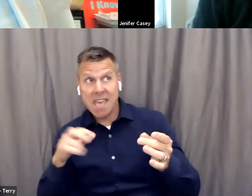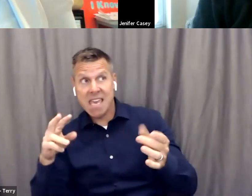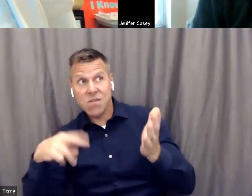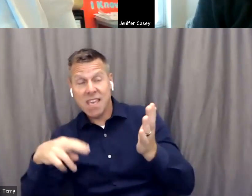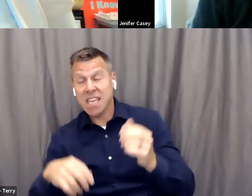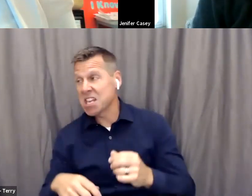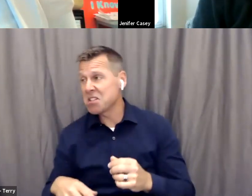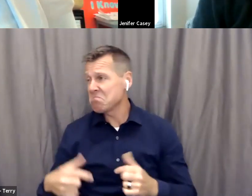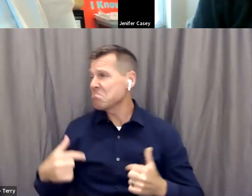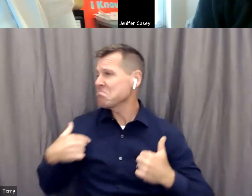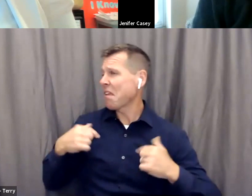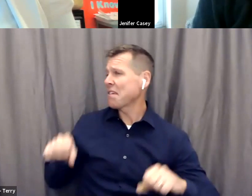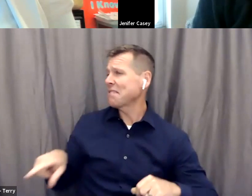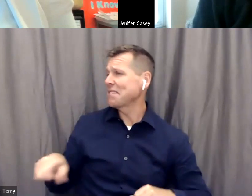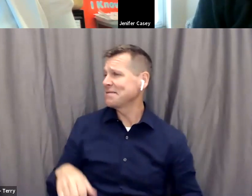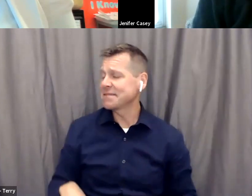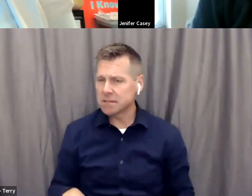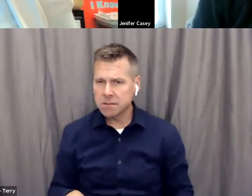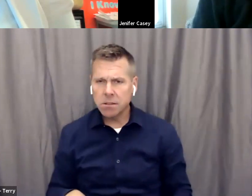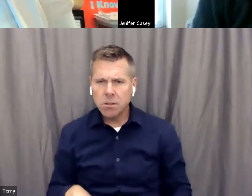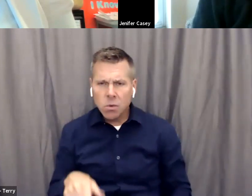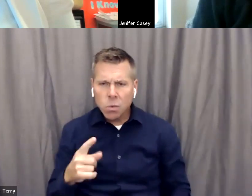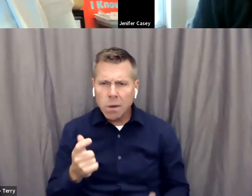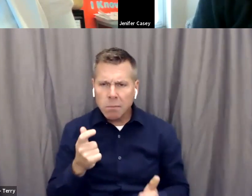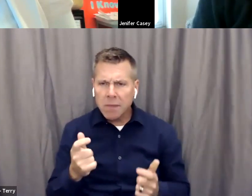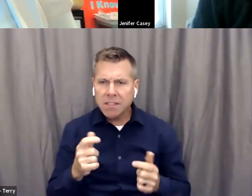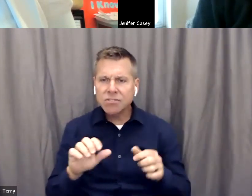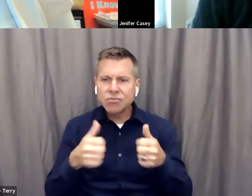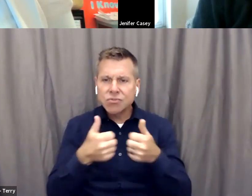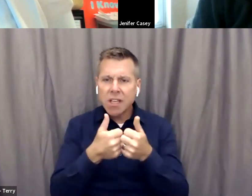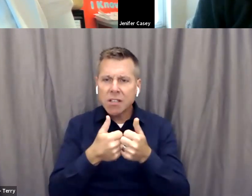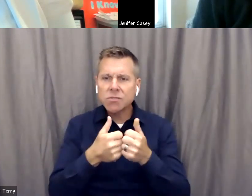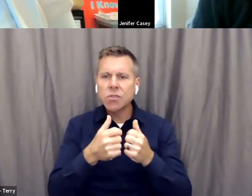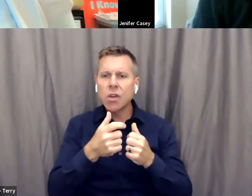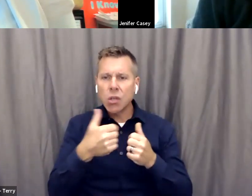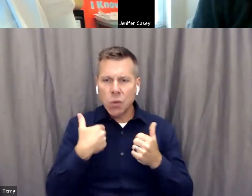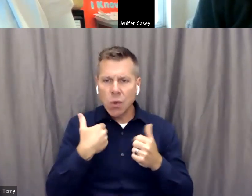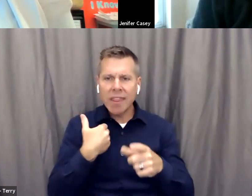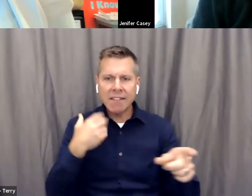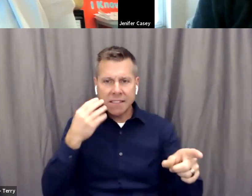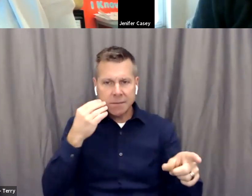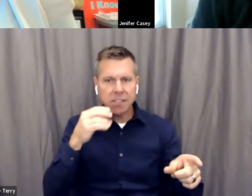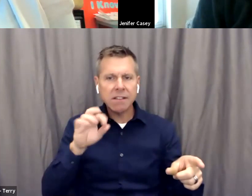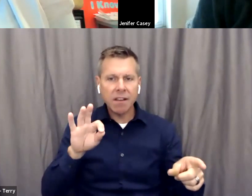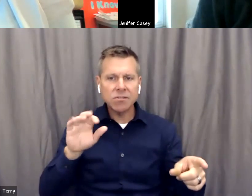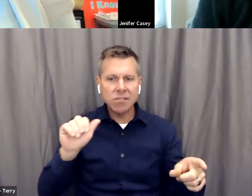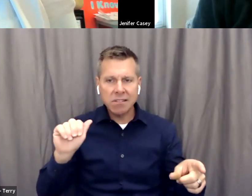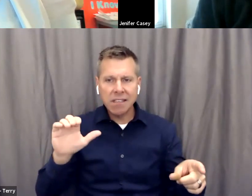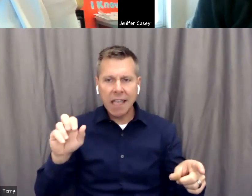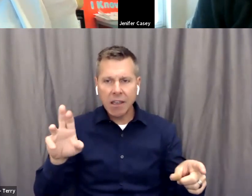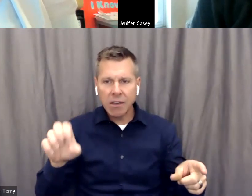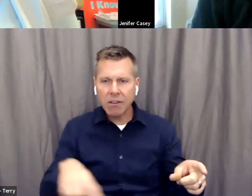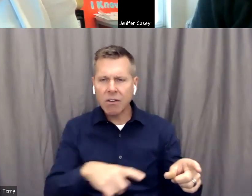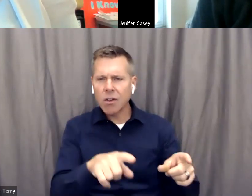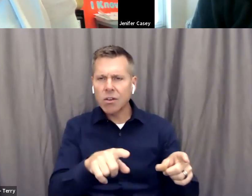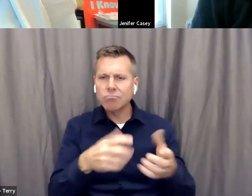I can read it. One of the biggest Okay. challenges has been to get youth who have experienced foster care to utilize available resources. Do